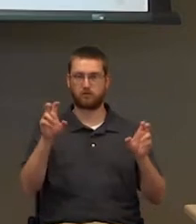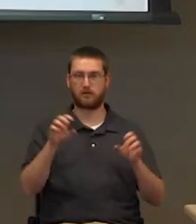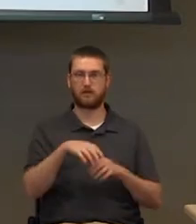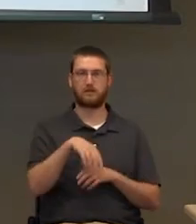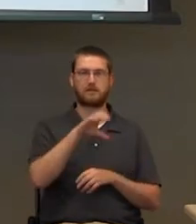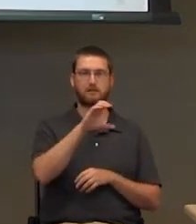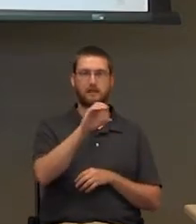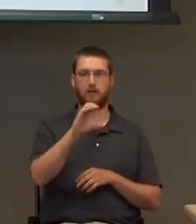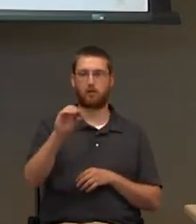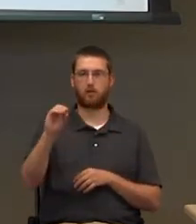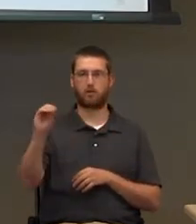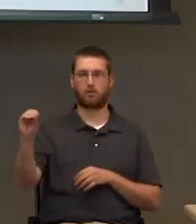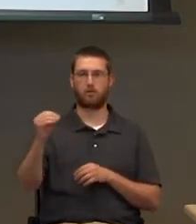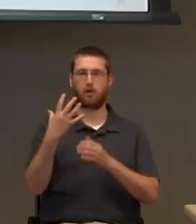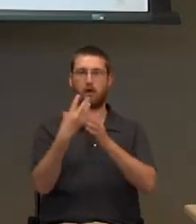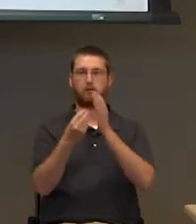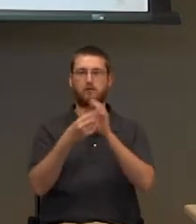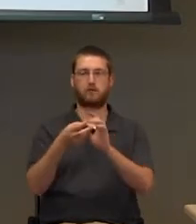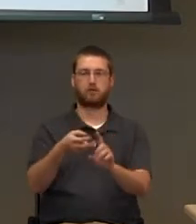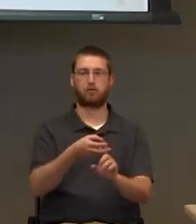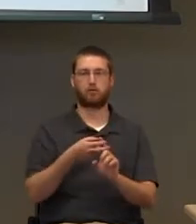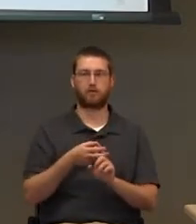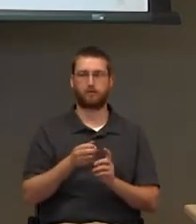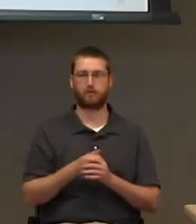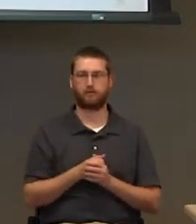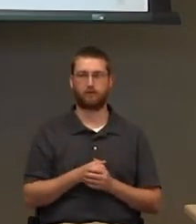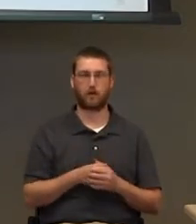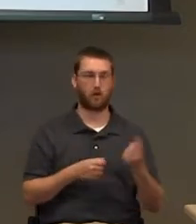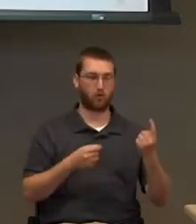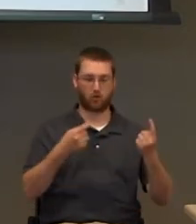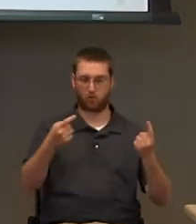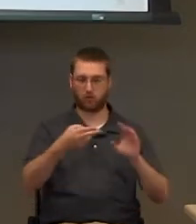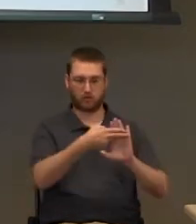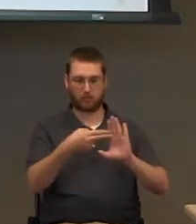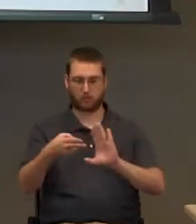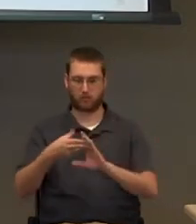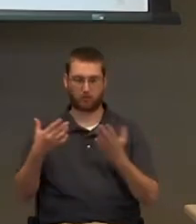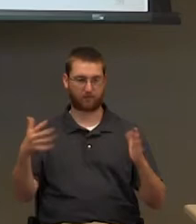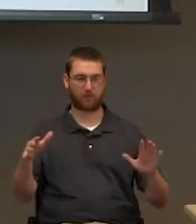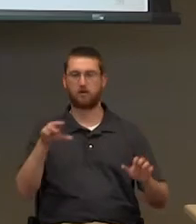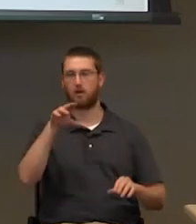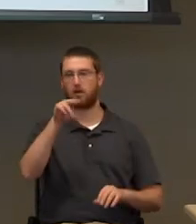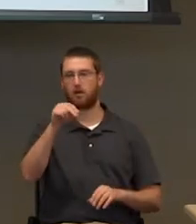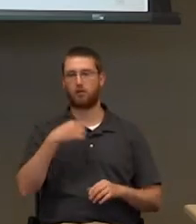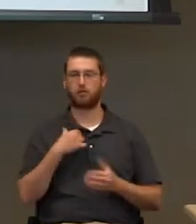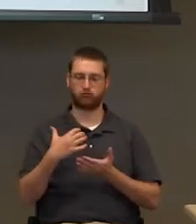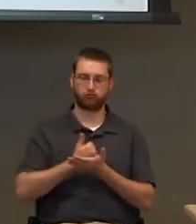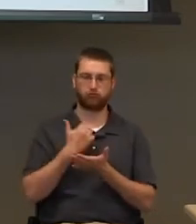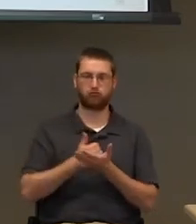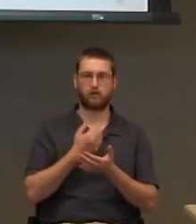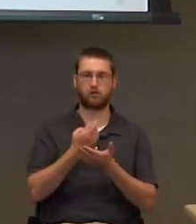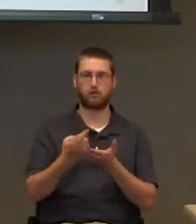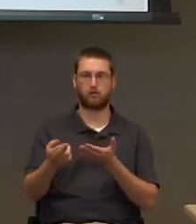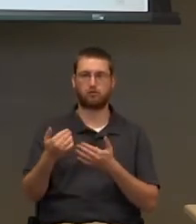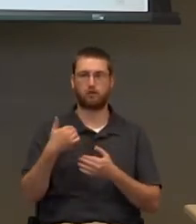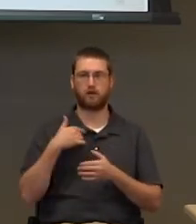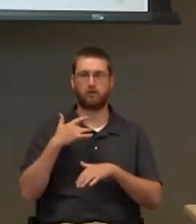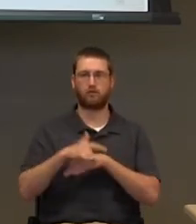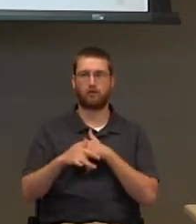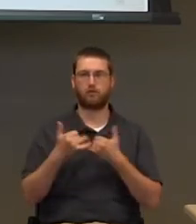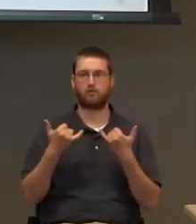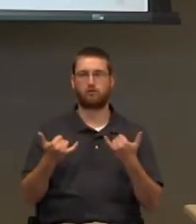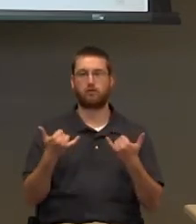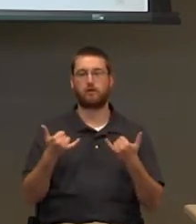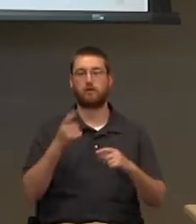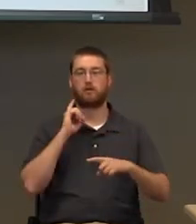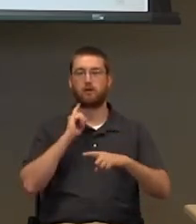external recruitment. It's not hard and fast that one has to be one and one has to be the other. It's we're trying to take advantage of the resources that we have available to us today